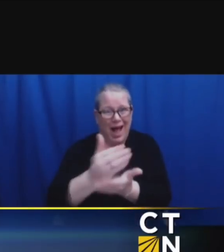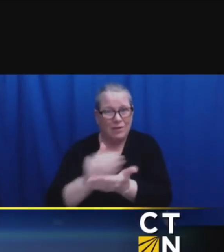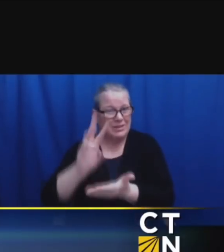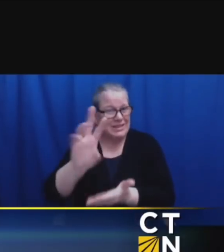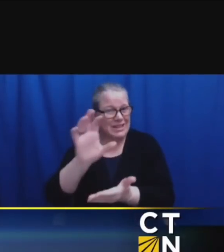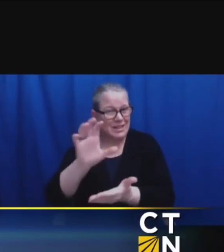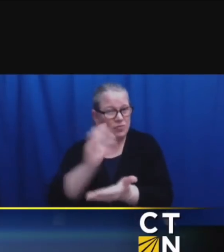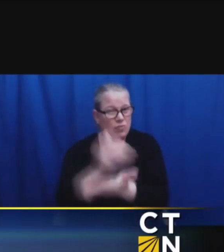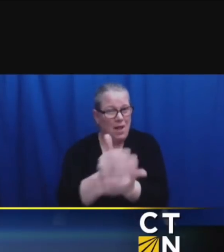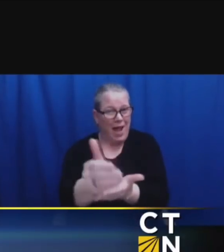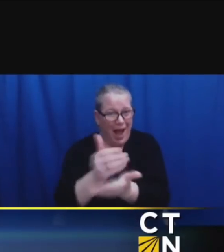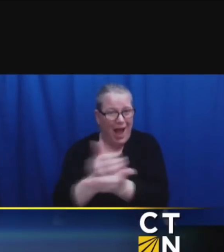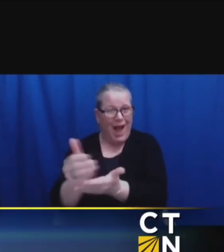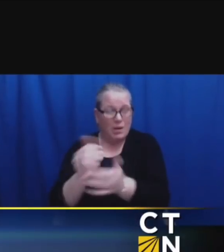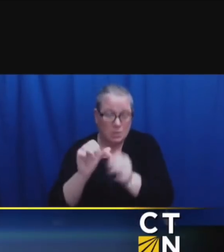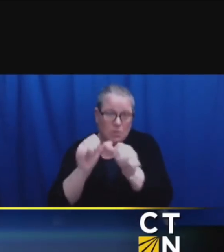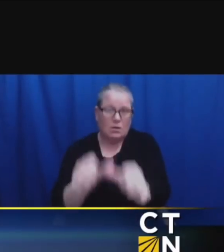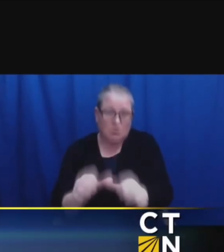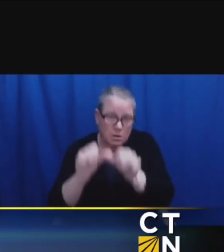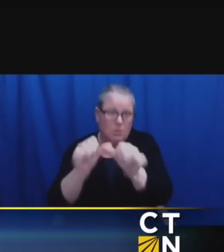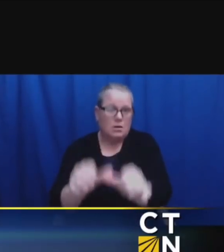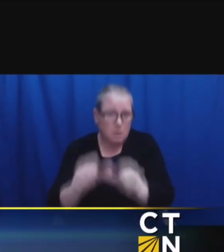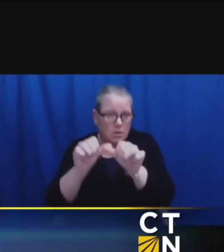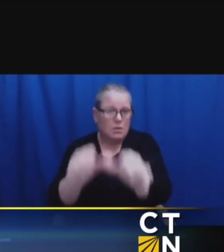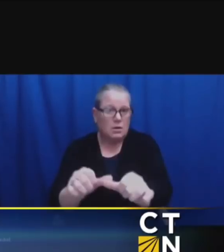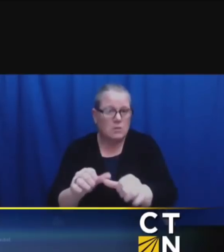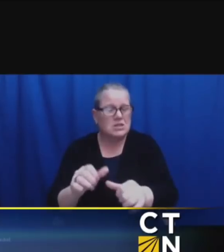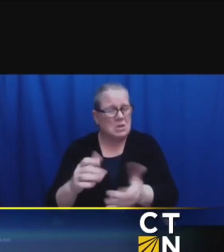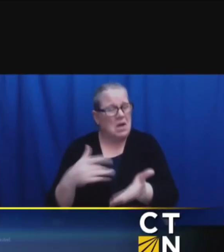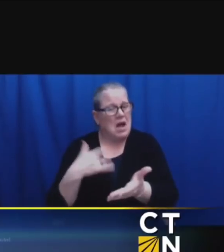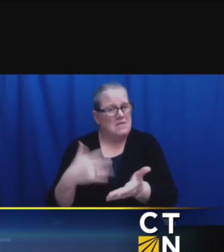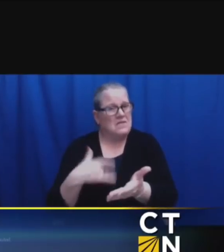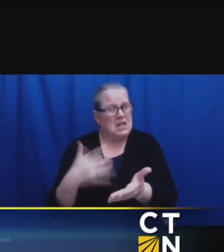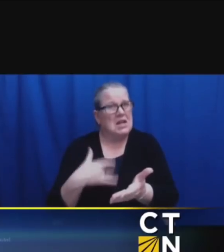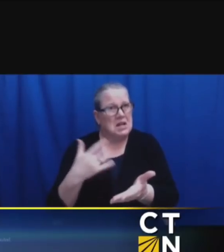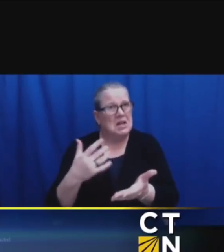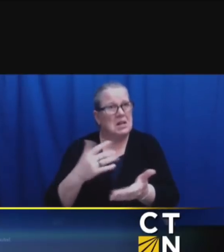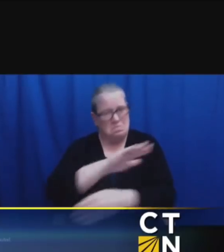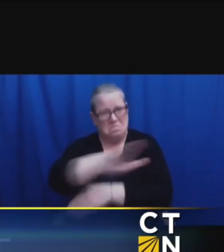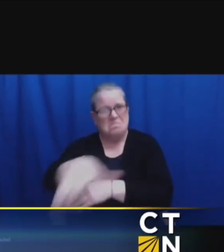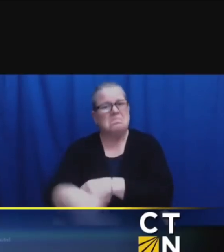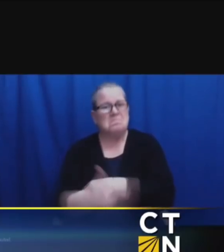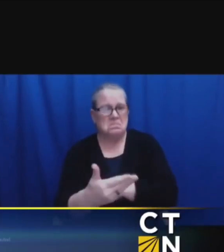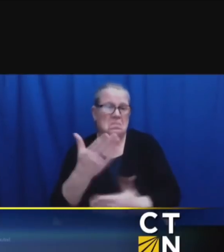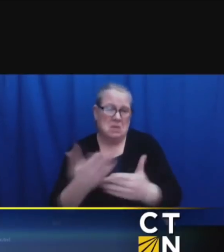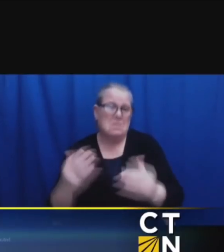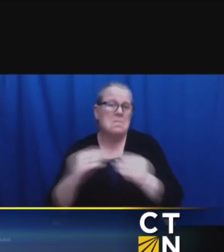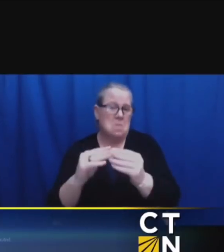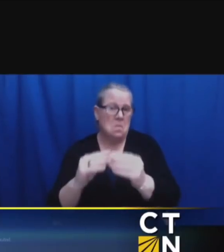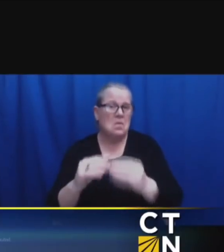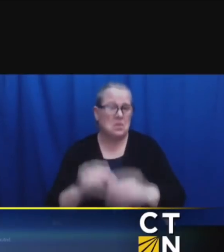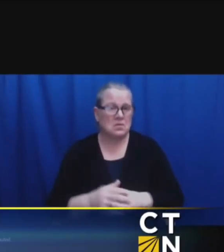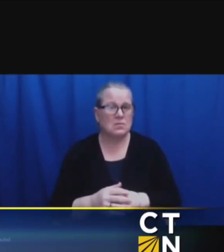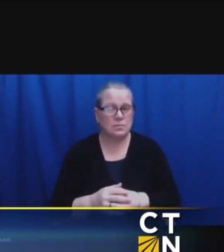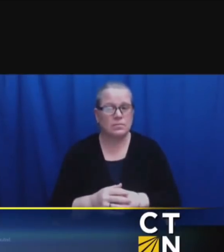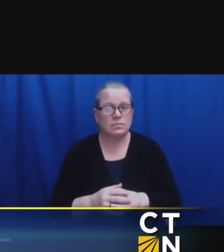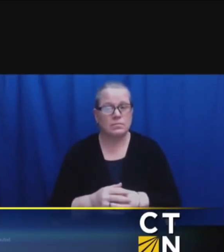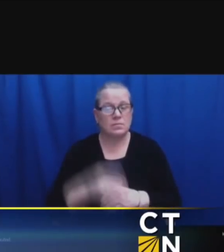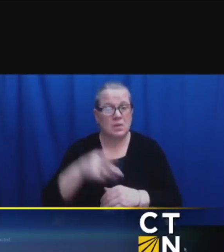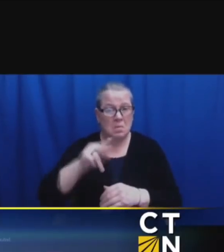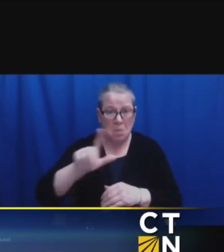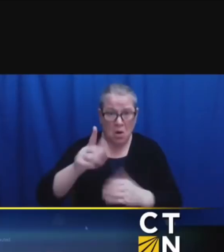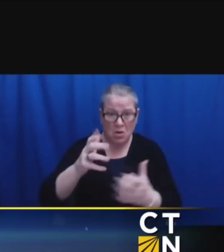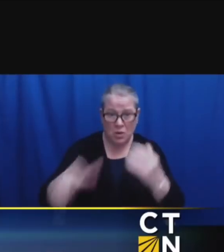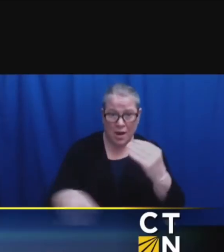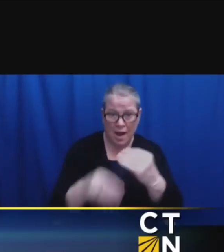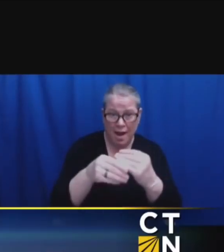bit longer. Paul, anything to add on that? No, Governor, you just about hit it. We're going to be providing the governor an